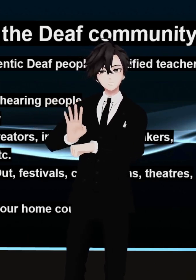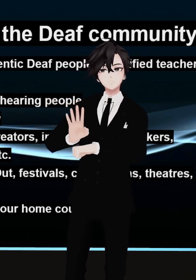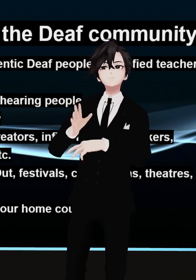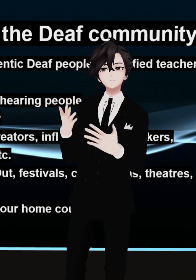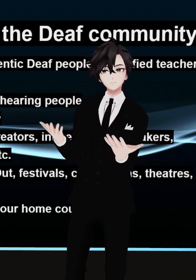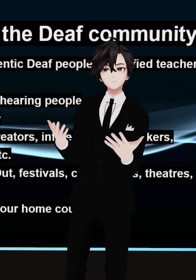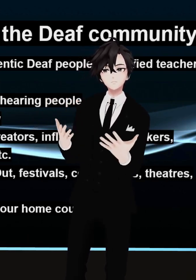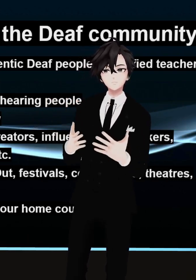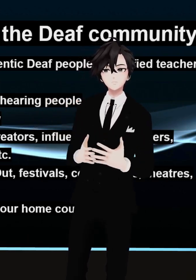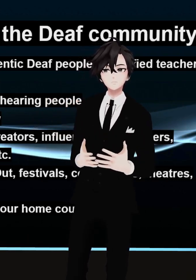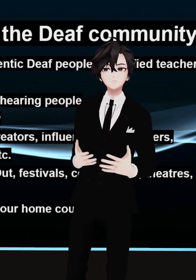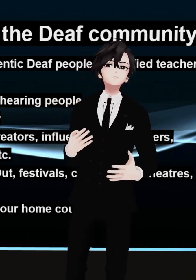business.